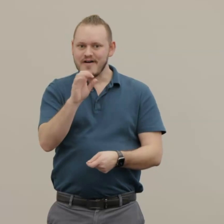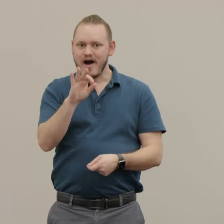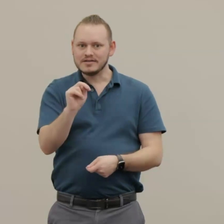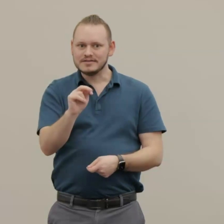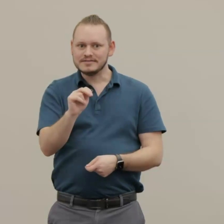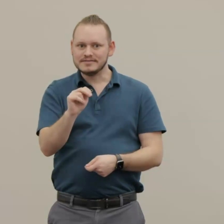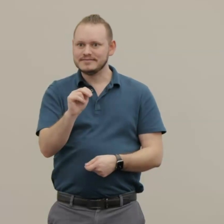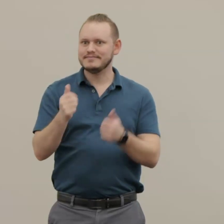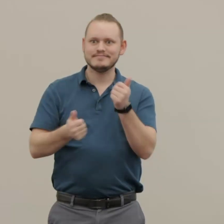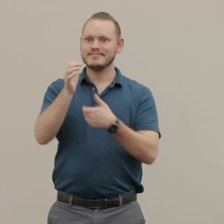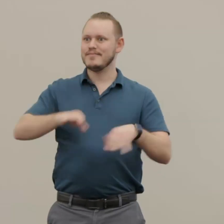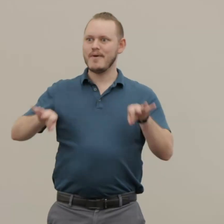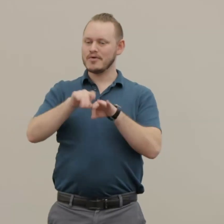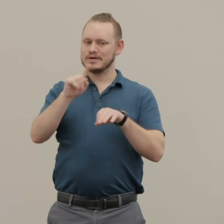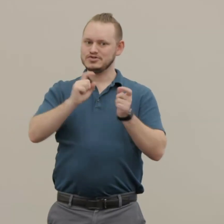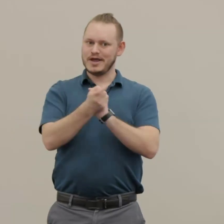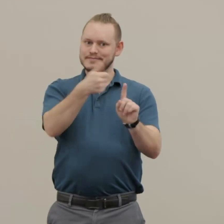most important.